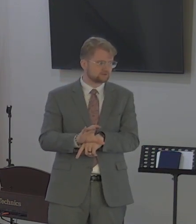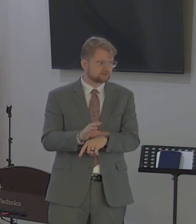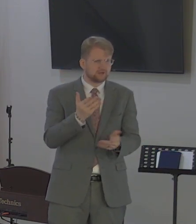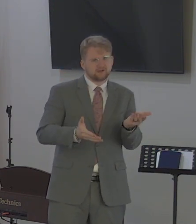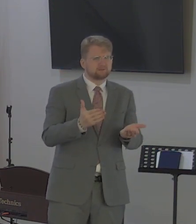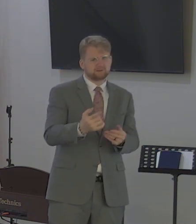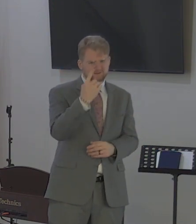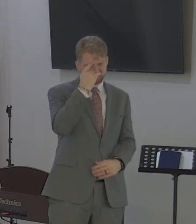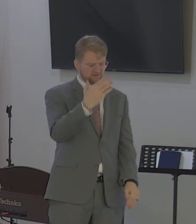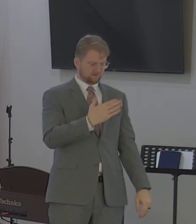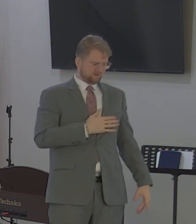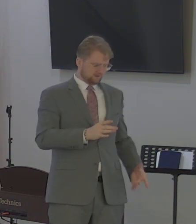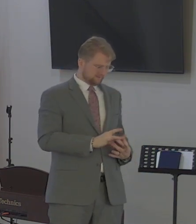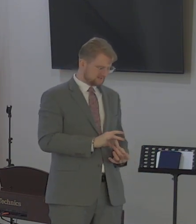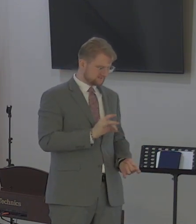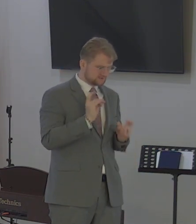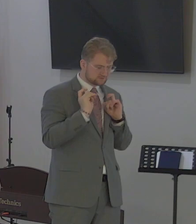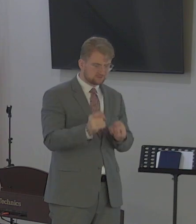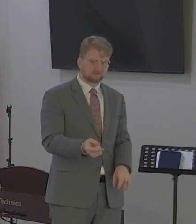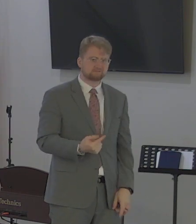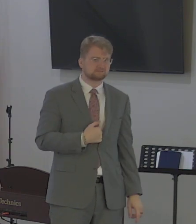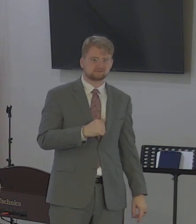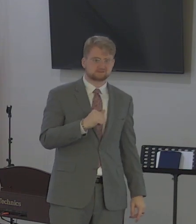Spiritual gift is just, I don't get to preach.